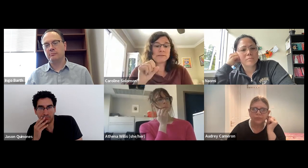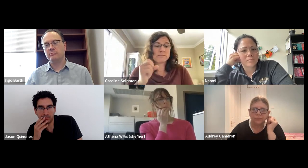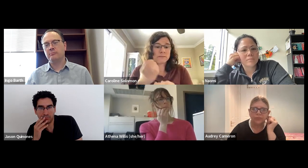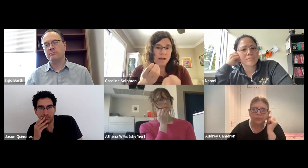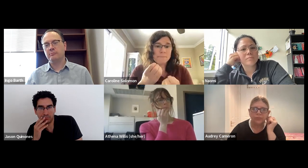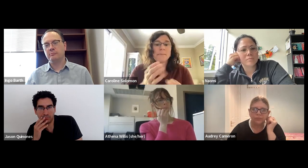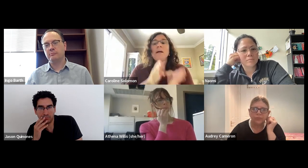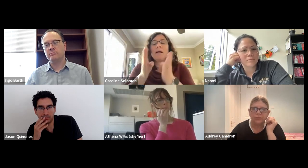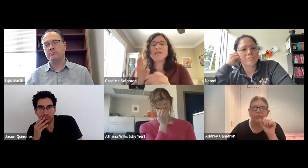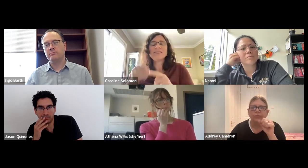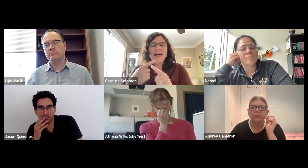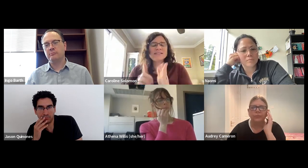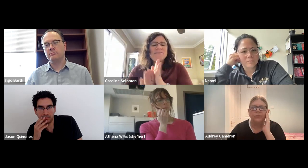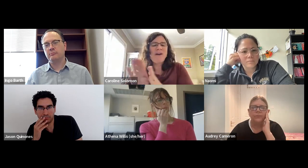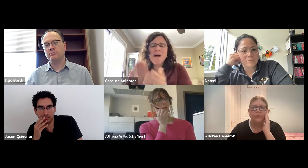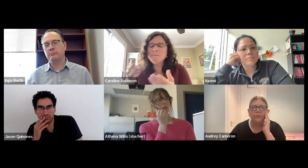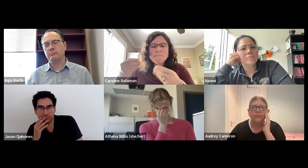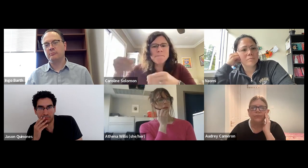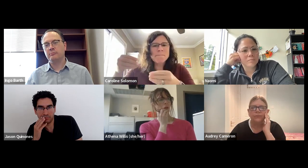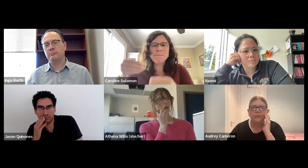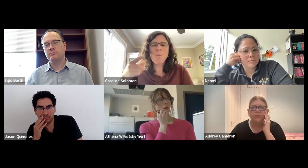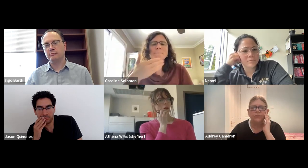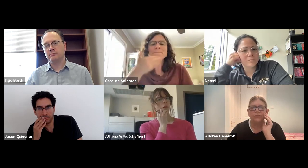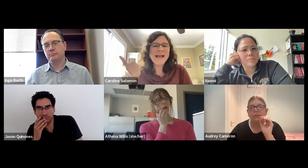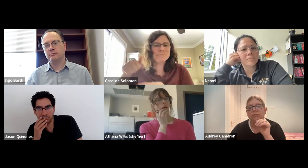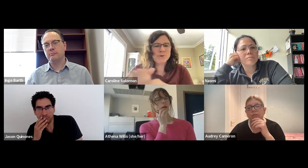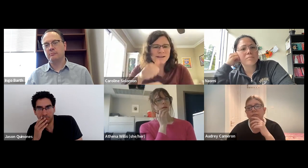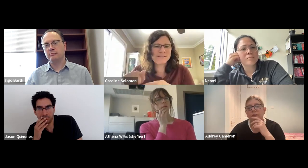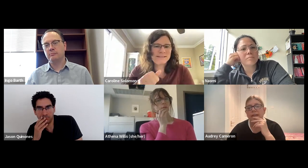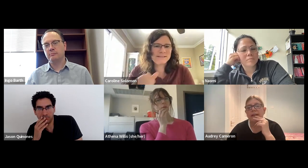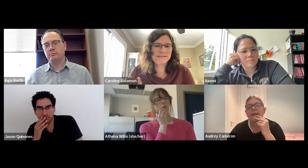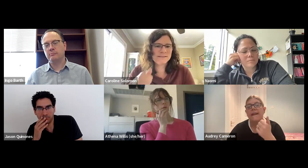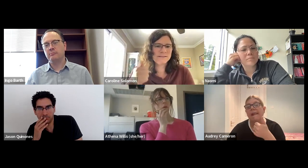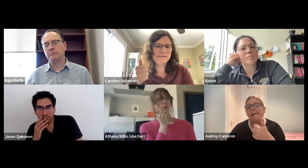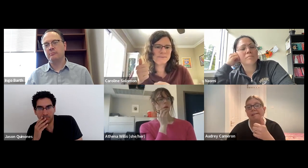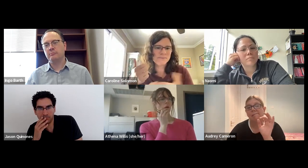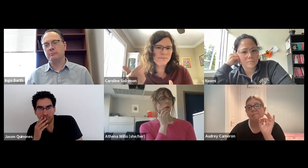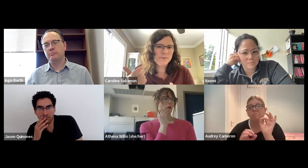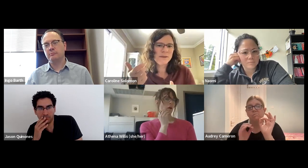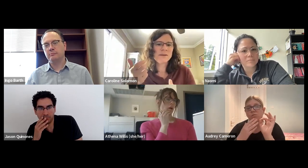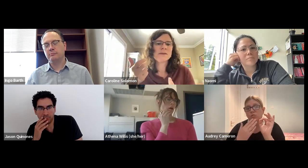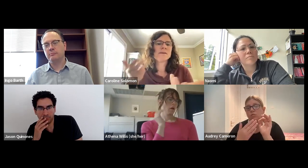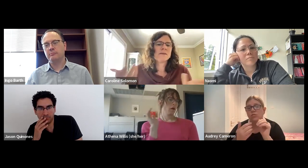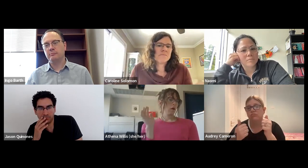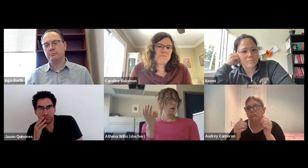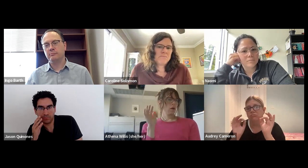second is more discussion-based about STEM, and then the third would be developing some sort of best practices, some sort of protocol for how to move